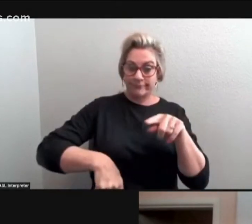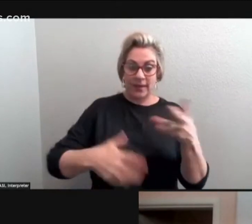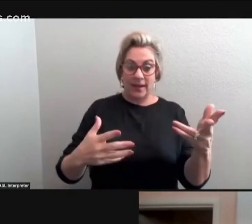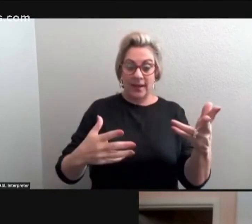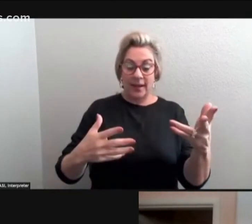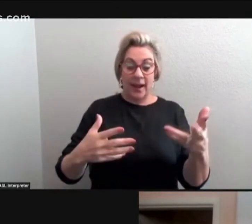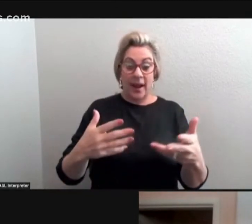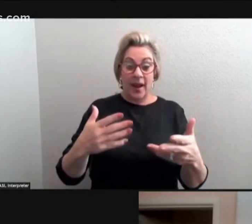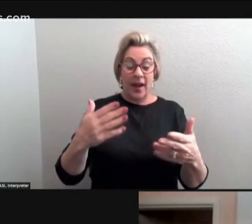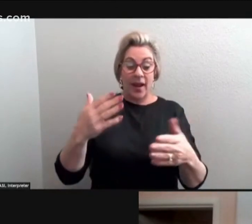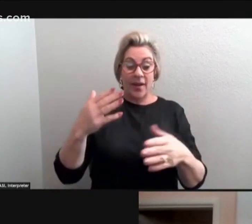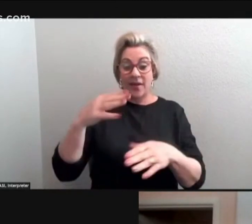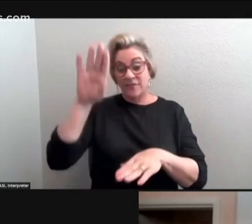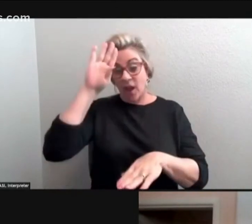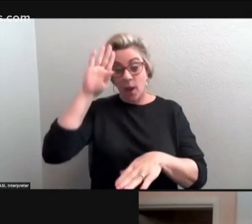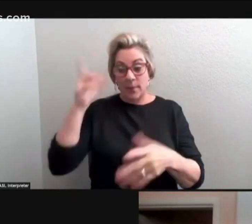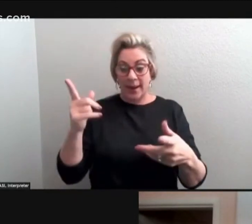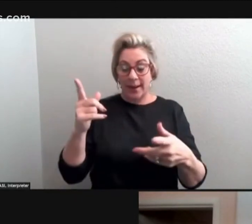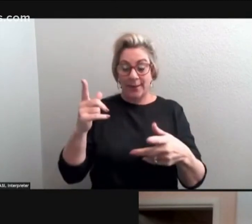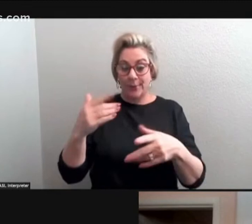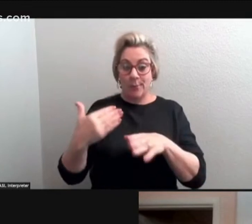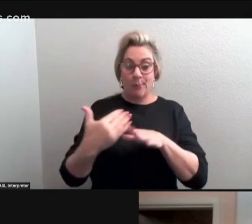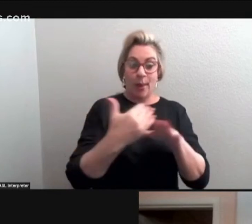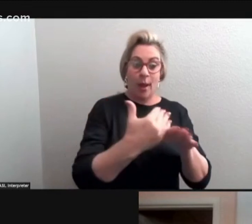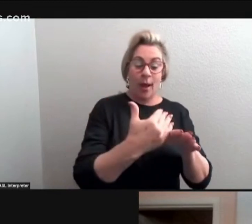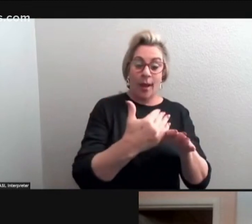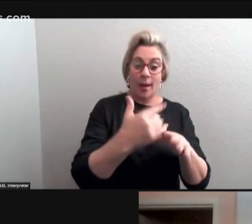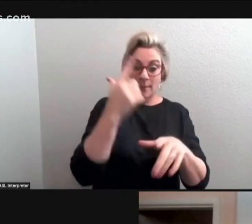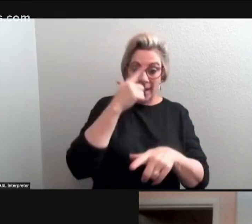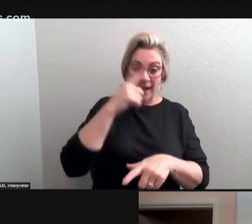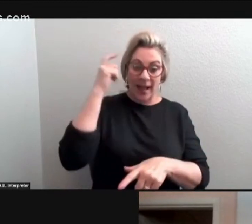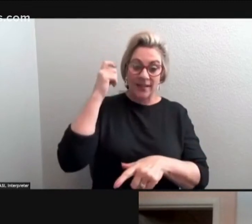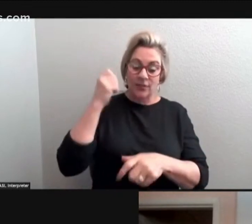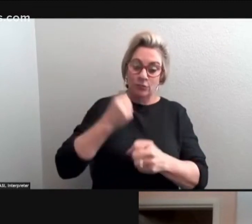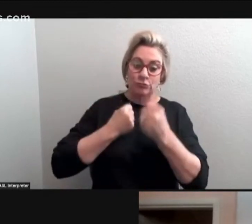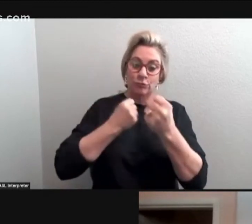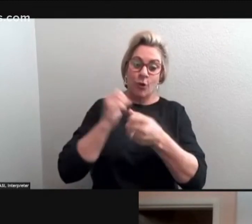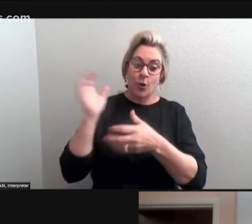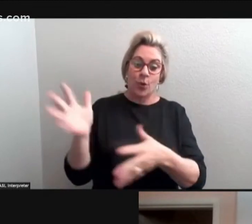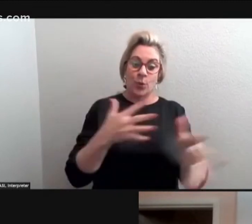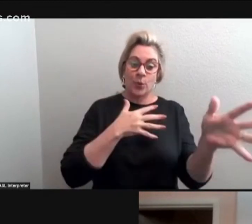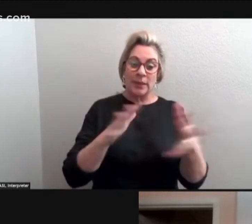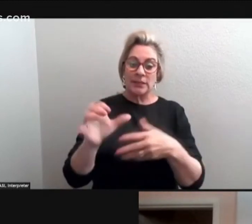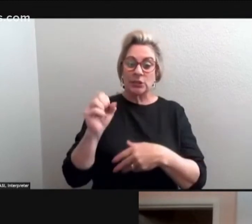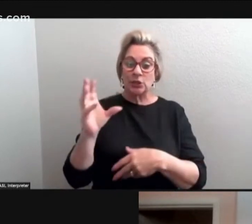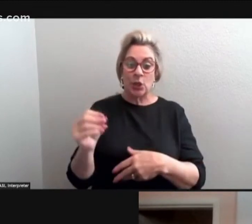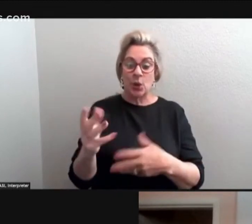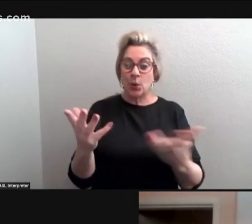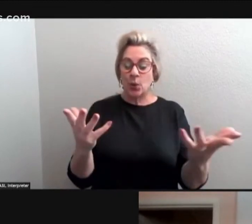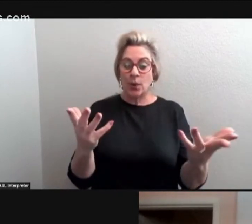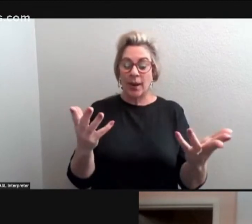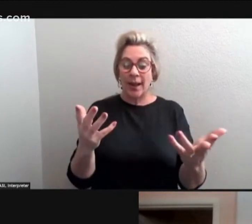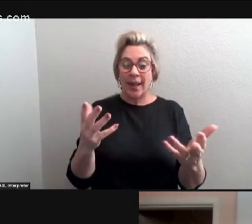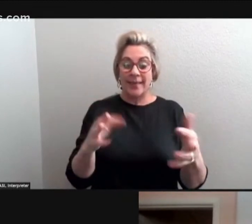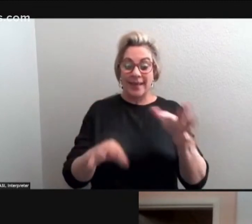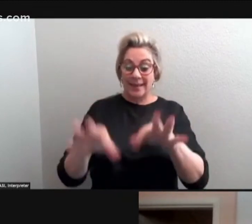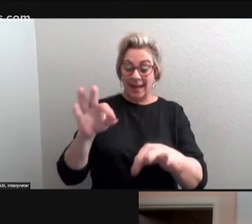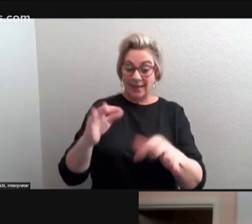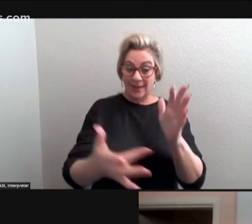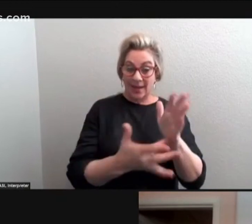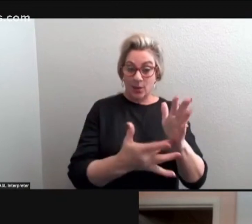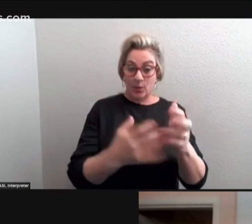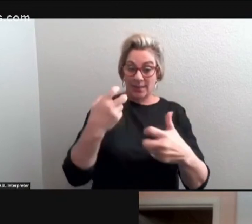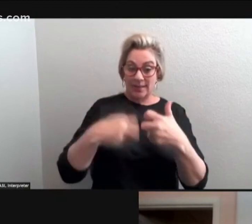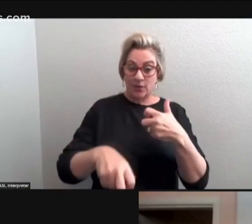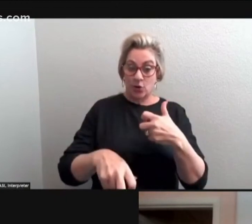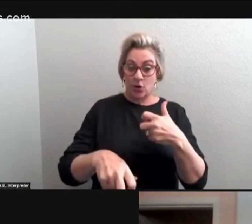firefighters was severely hampered by the strong winds, and the detection technology was also very